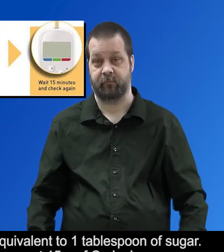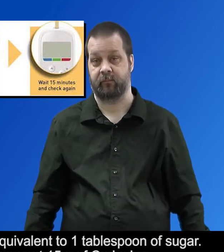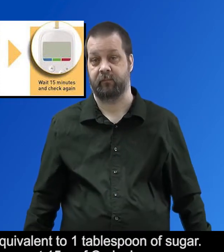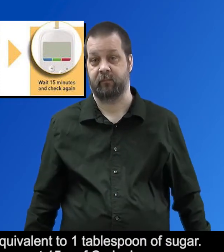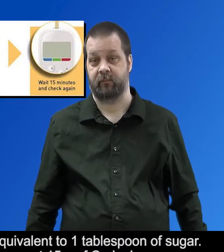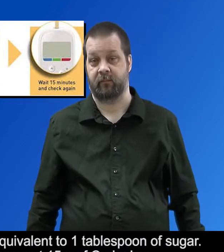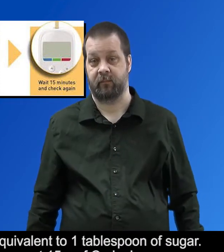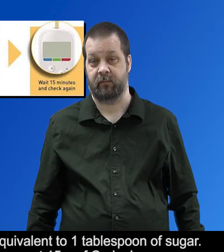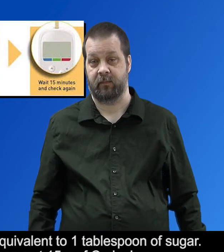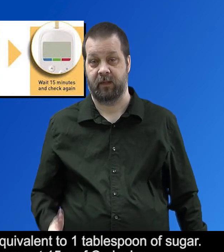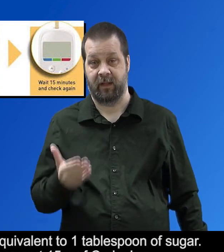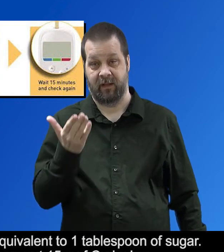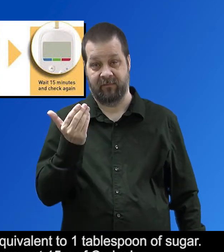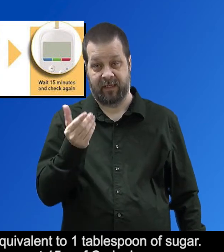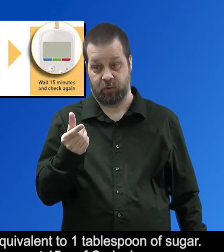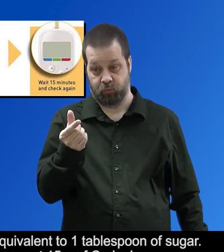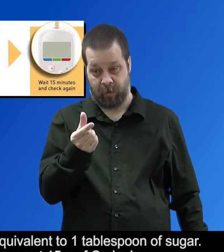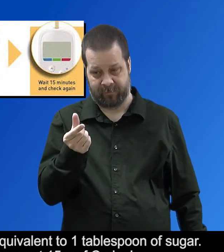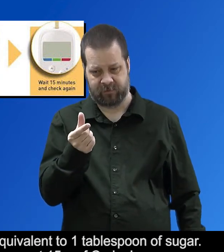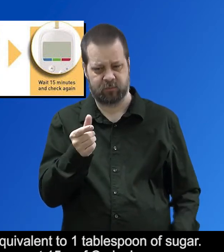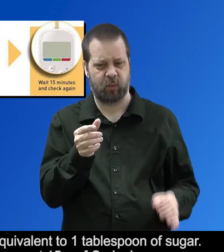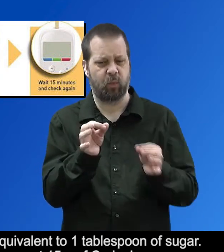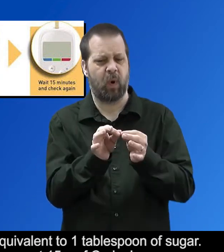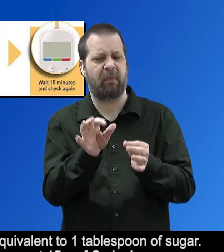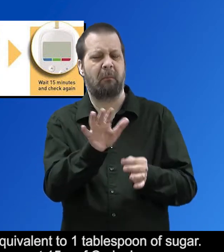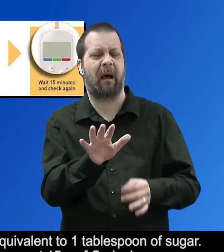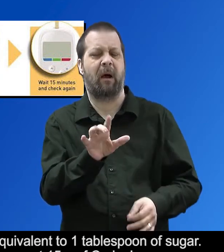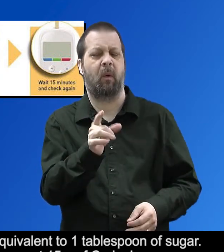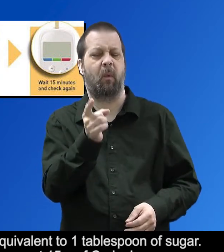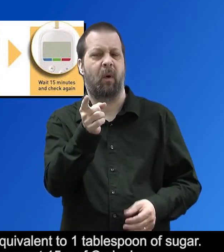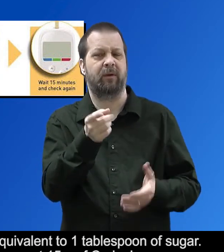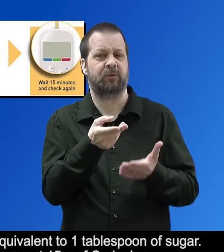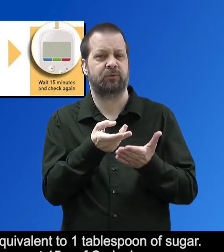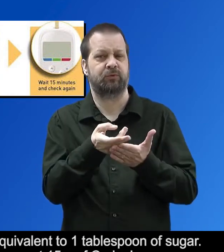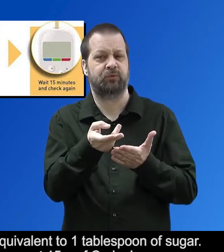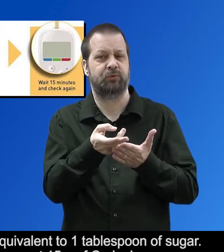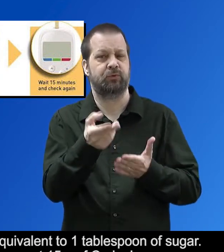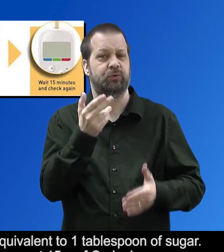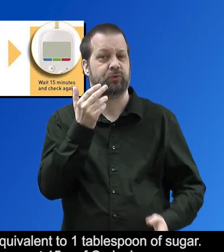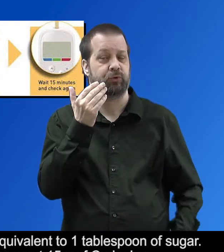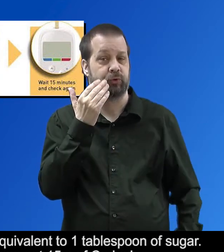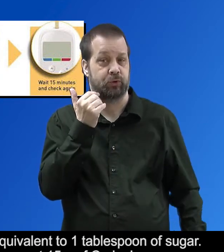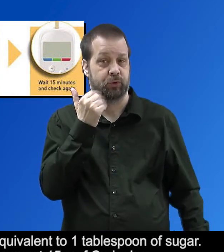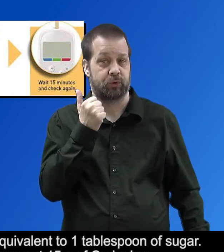15 grams is equivalent to 1 tablespoon of sugar.